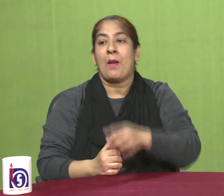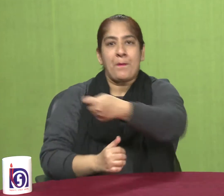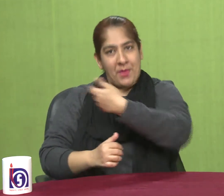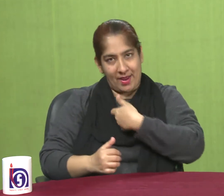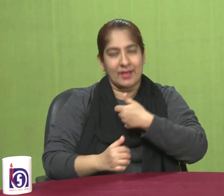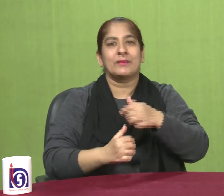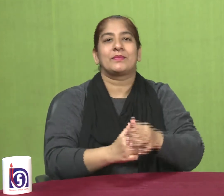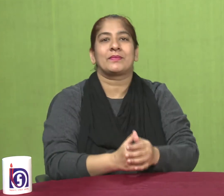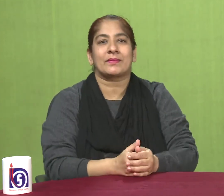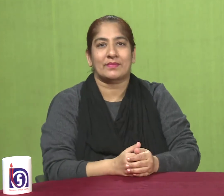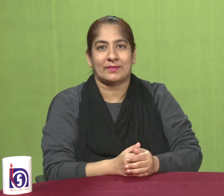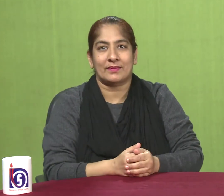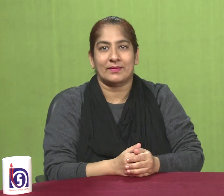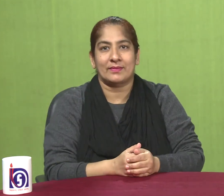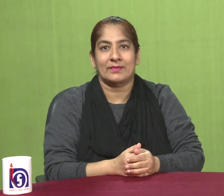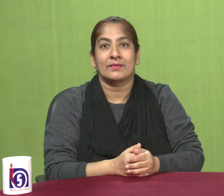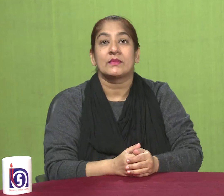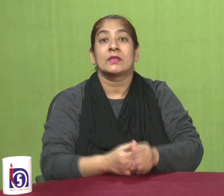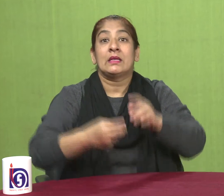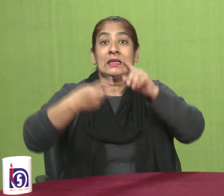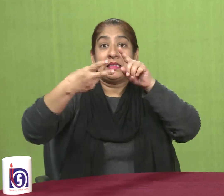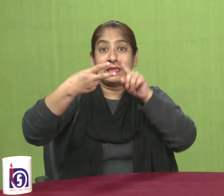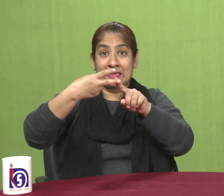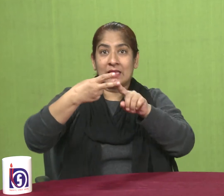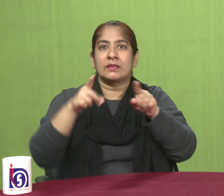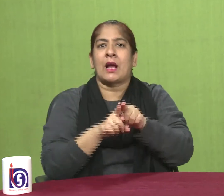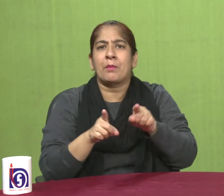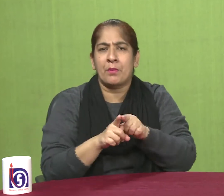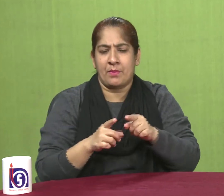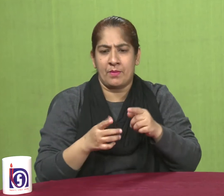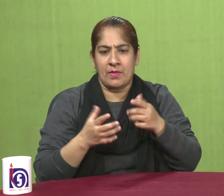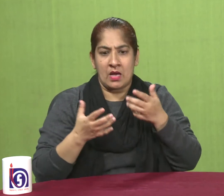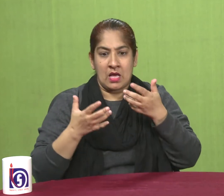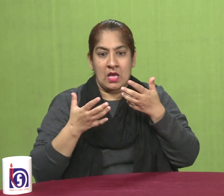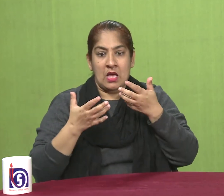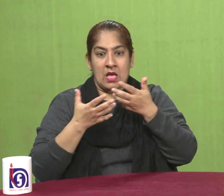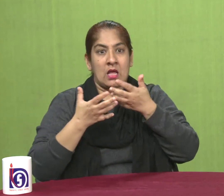buy the product and sell it further on commission basis. Second is